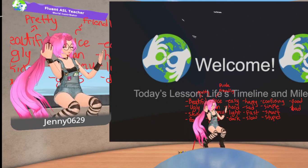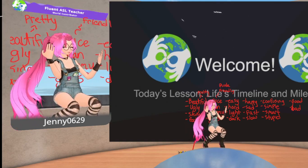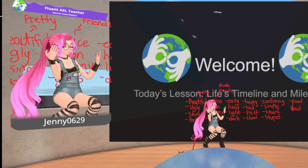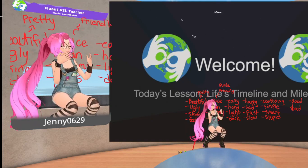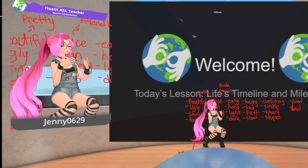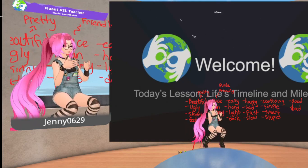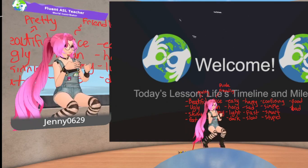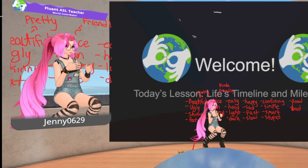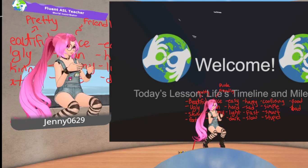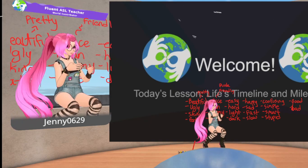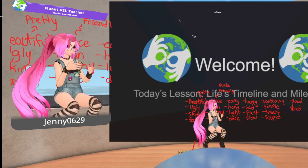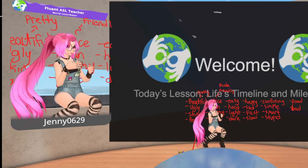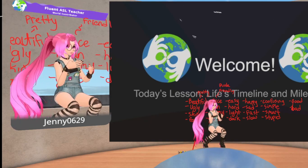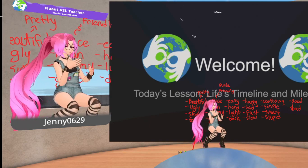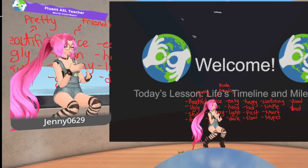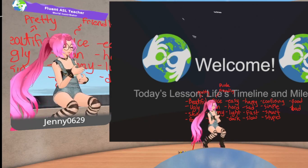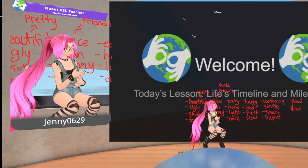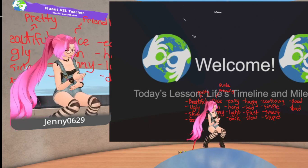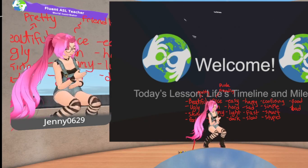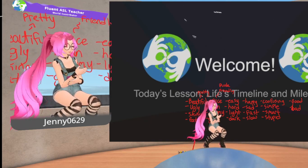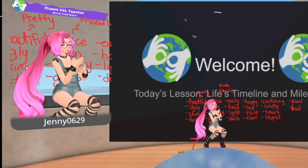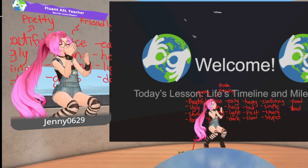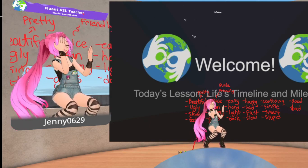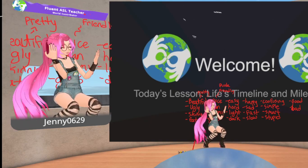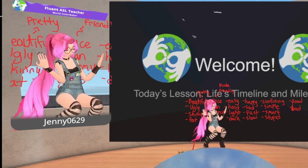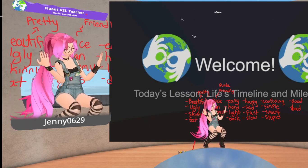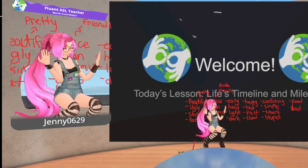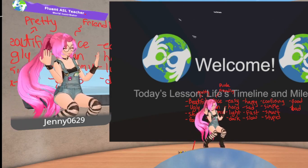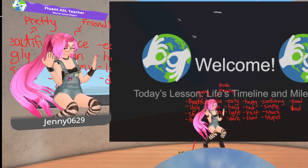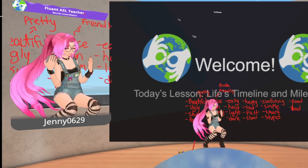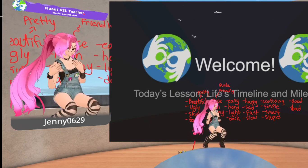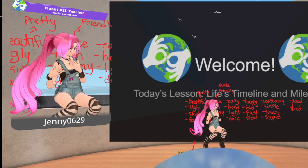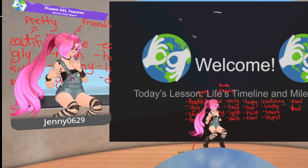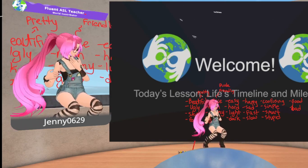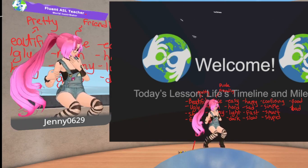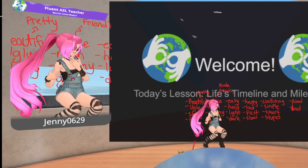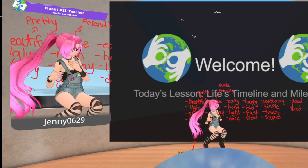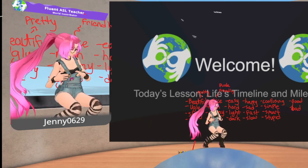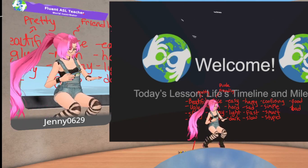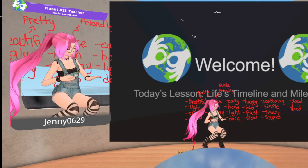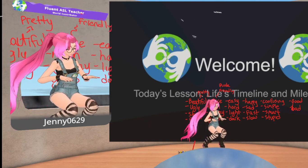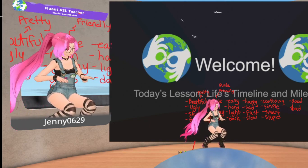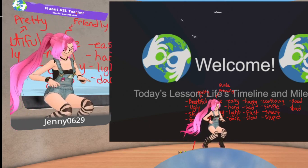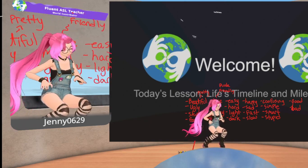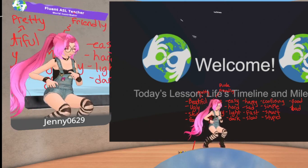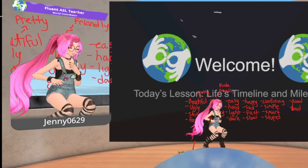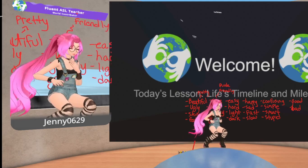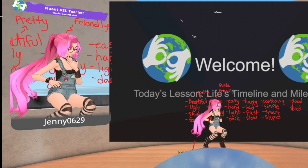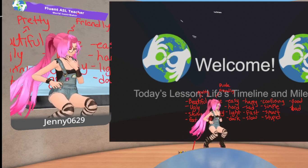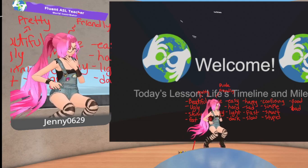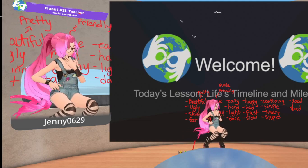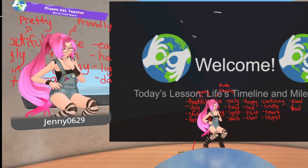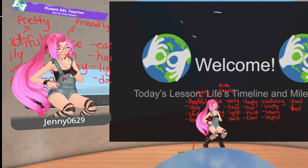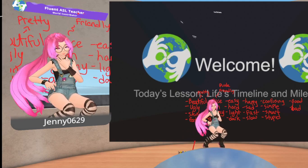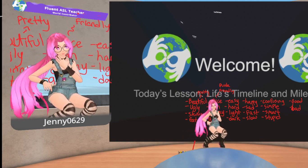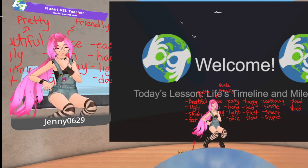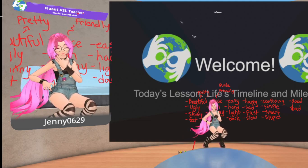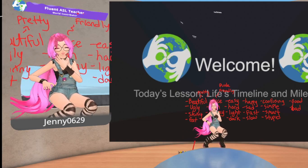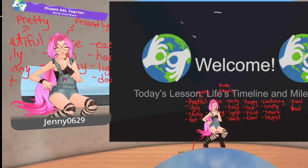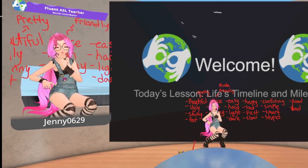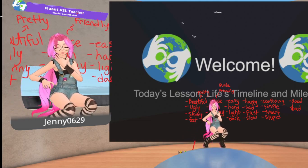sign, as specifically describing the feeling of the going from dark to light, if that makes sense. But good question.